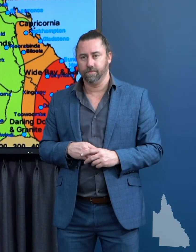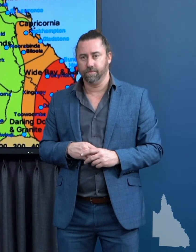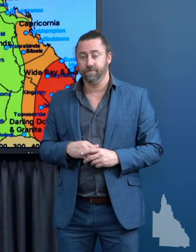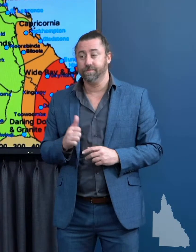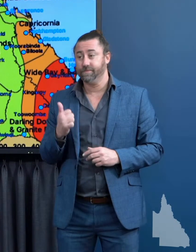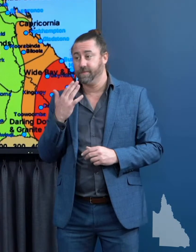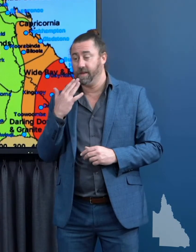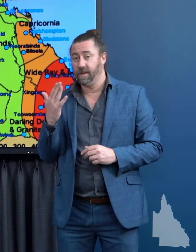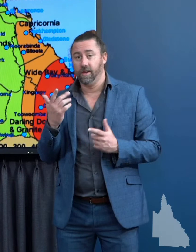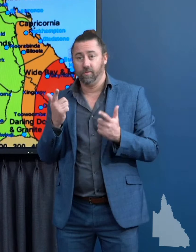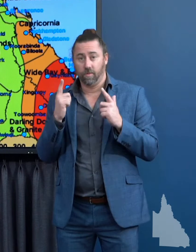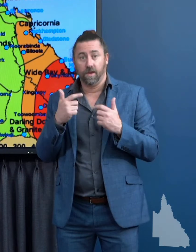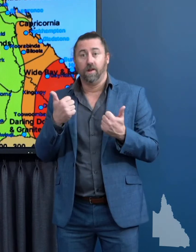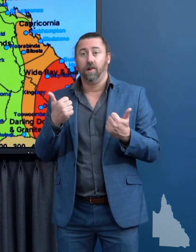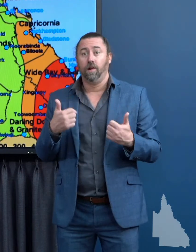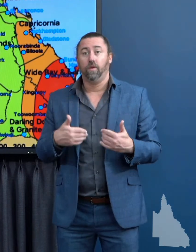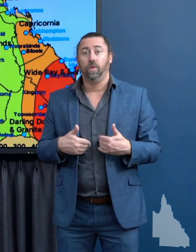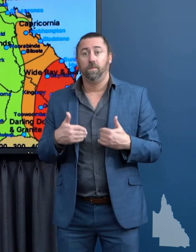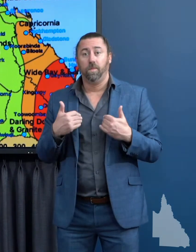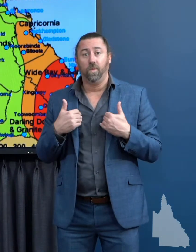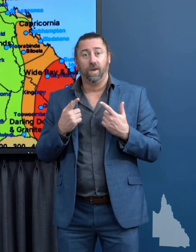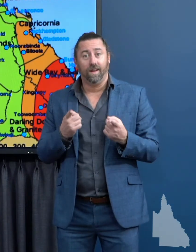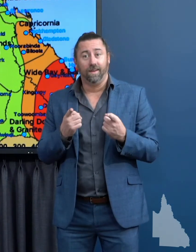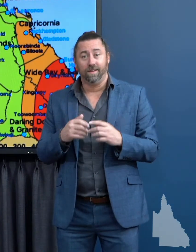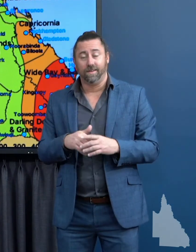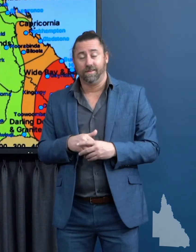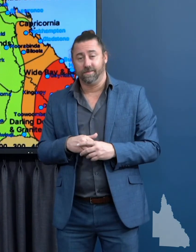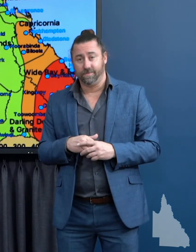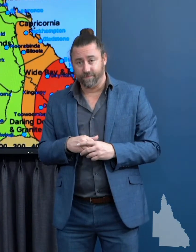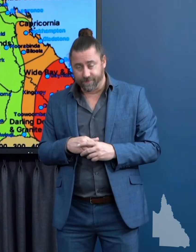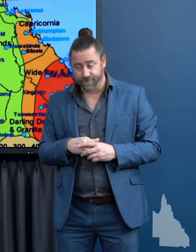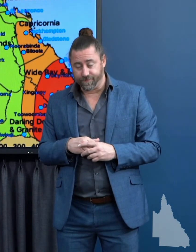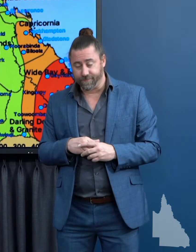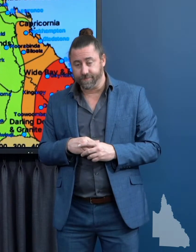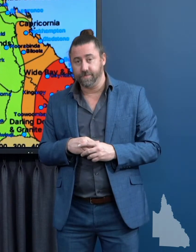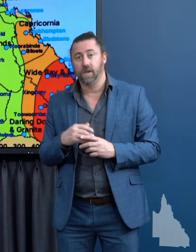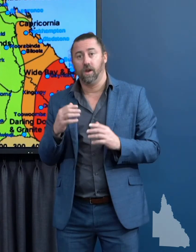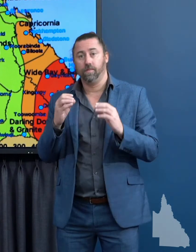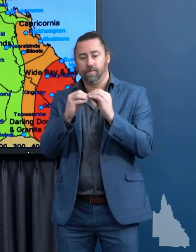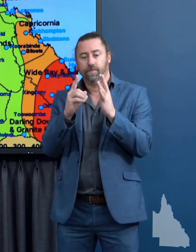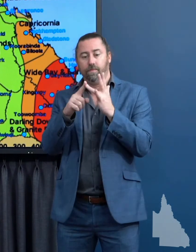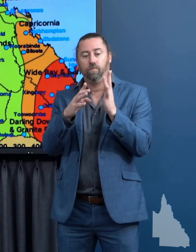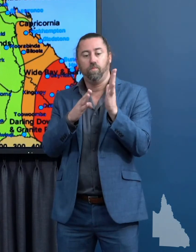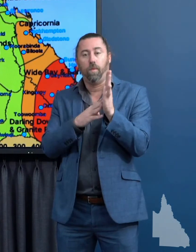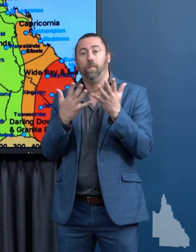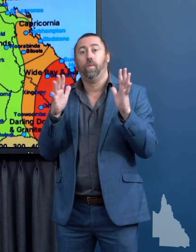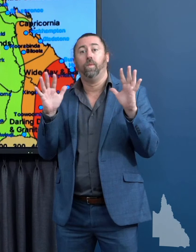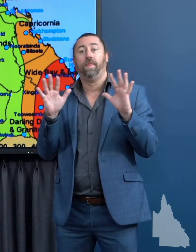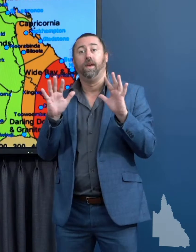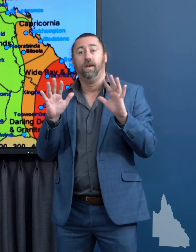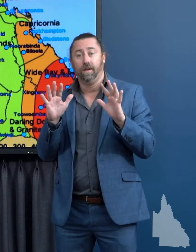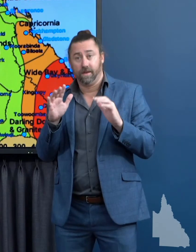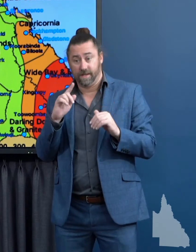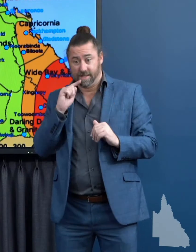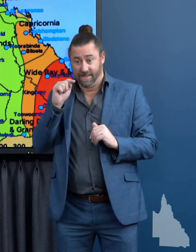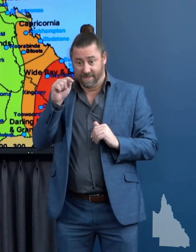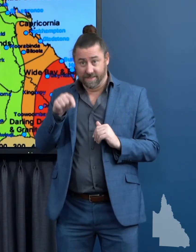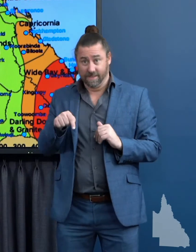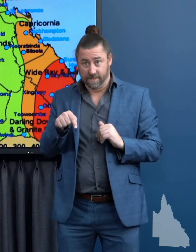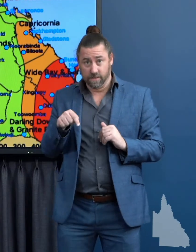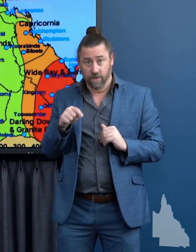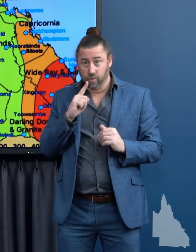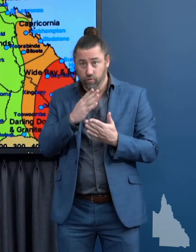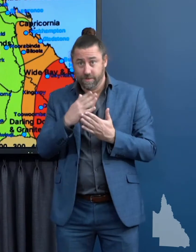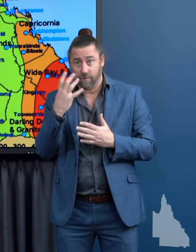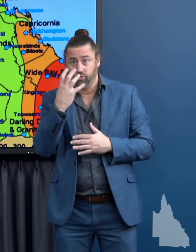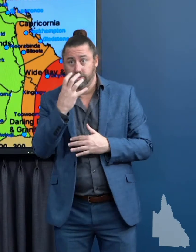Thank you, Premier. Good morning, everyone. So the update from the bomb today is that this is a very dangerous